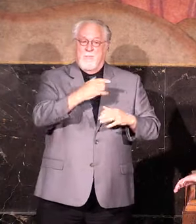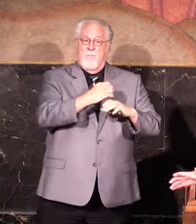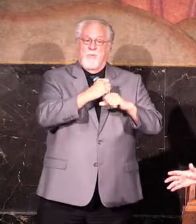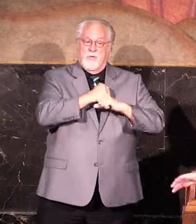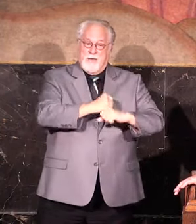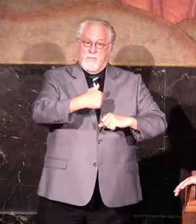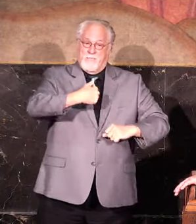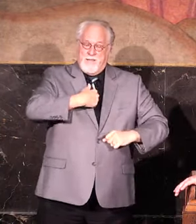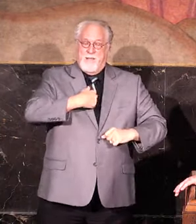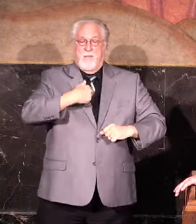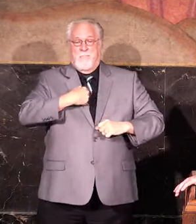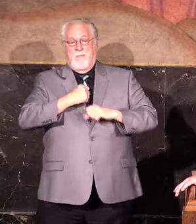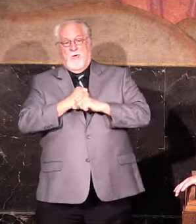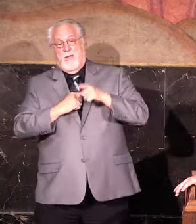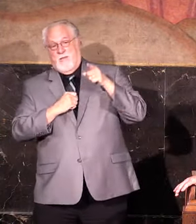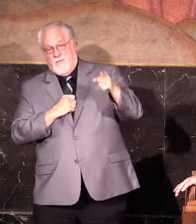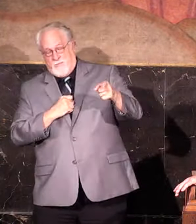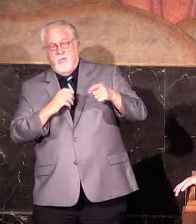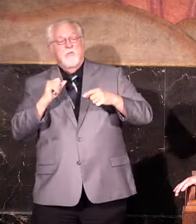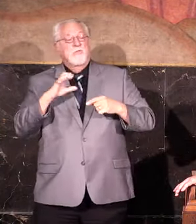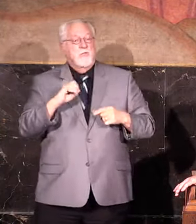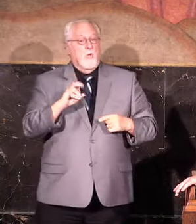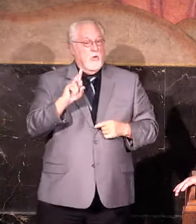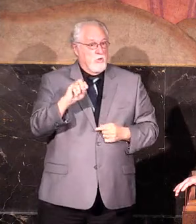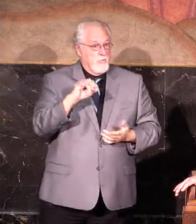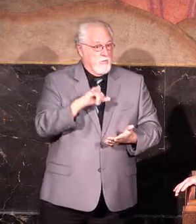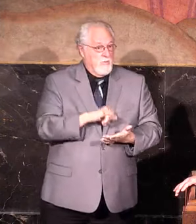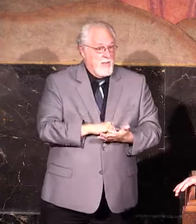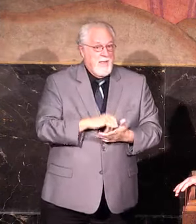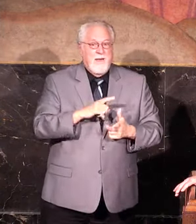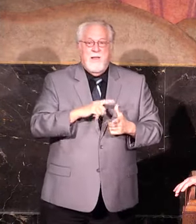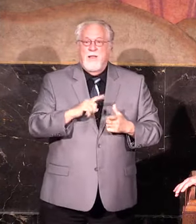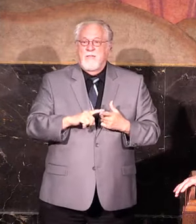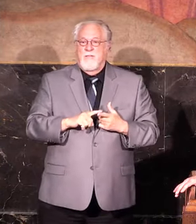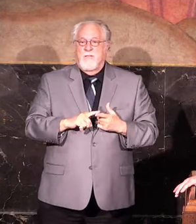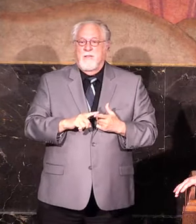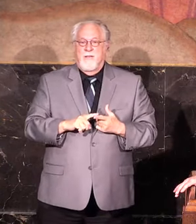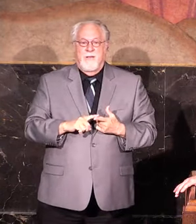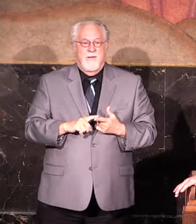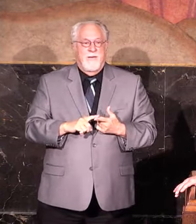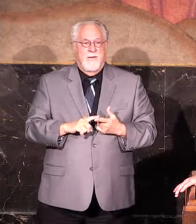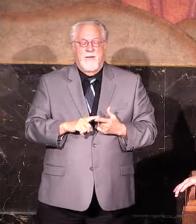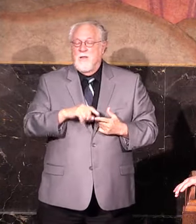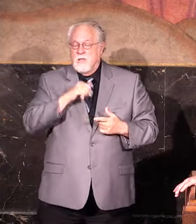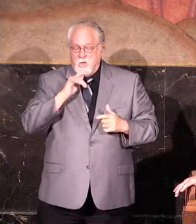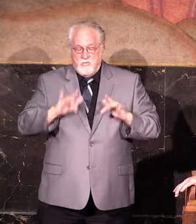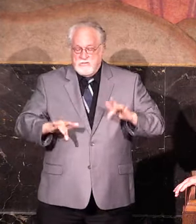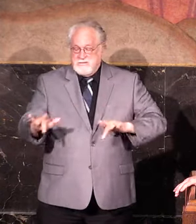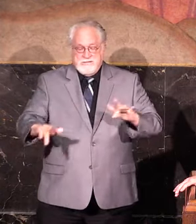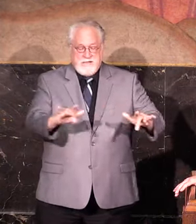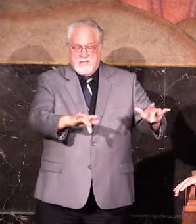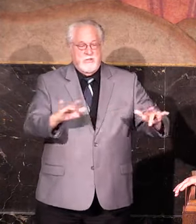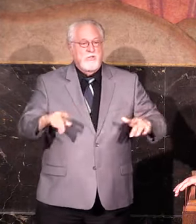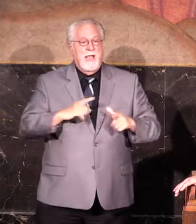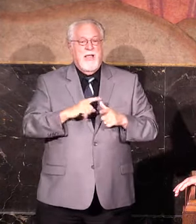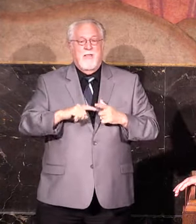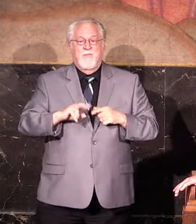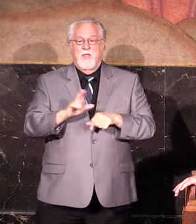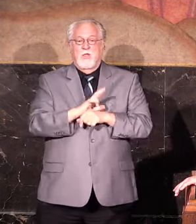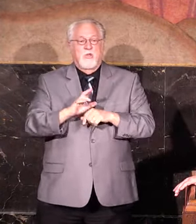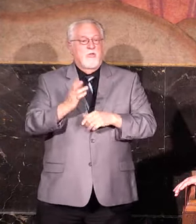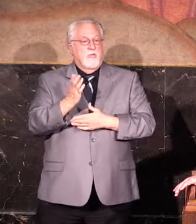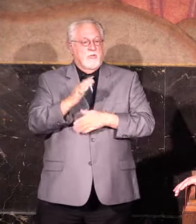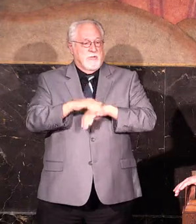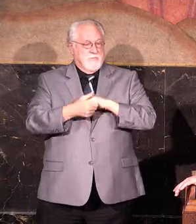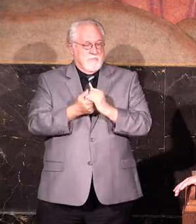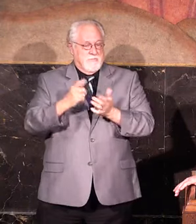them. And then if you were to do that and then don't unnecessarily touch any of the surfaces and then use your hand